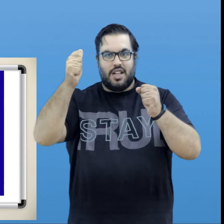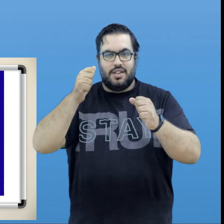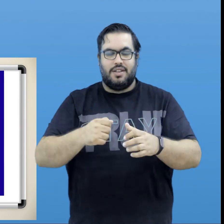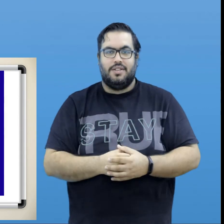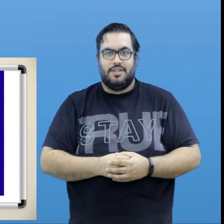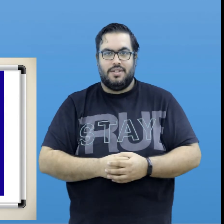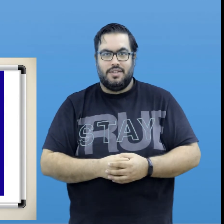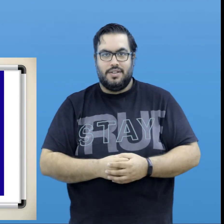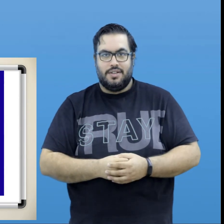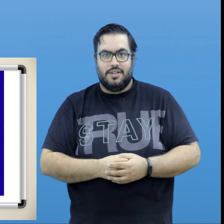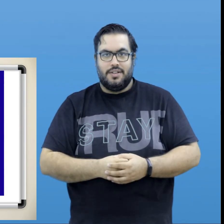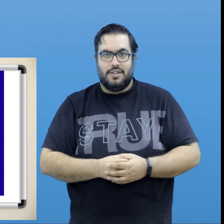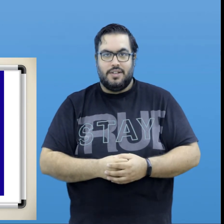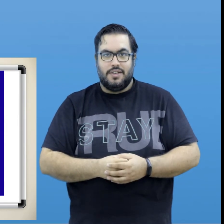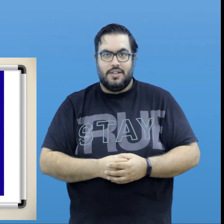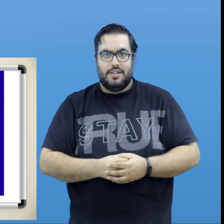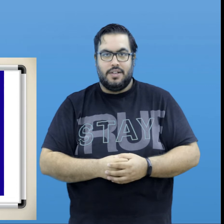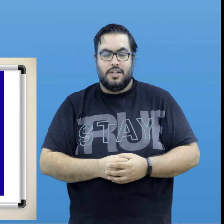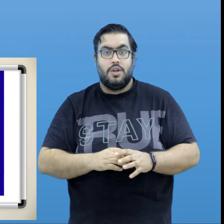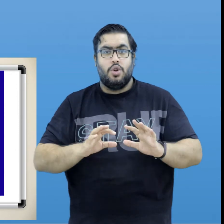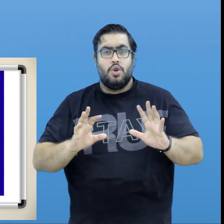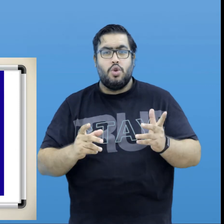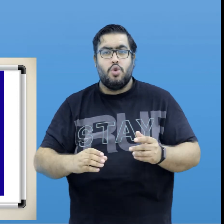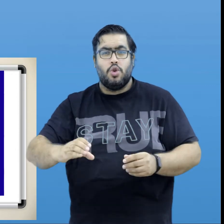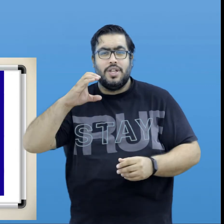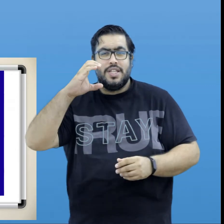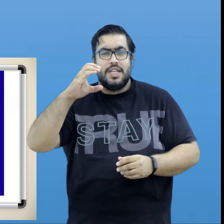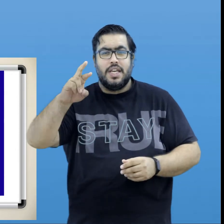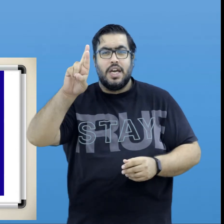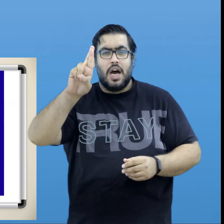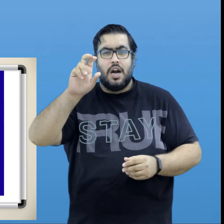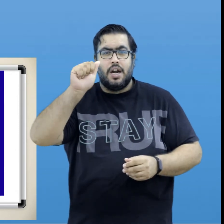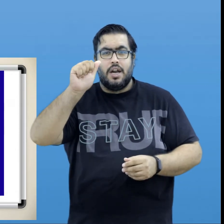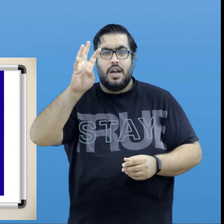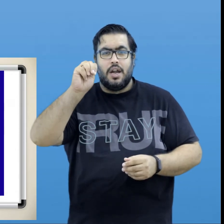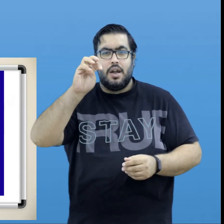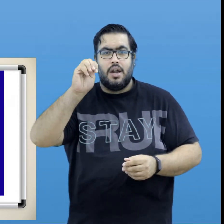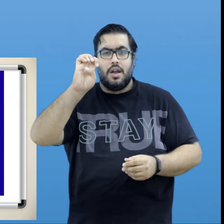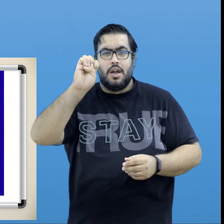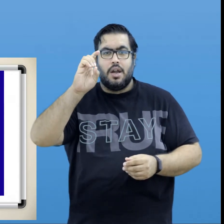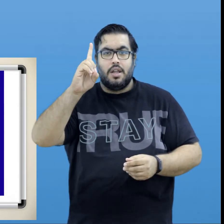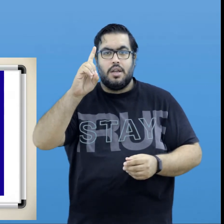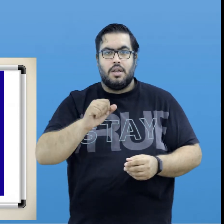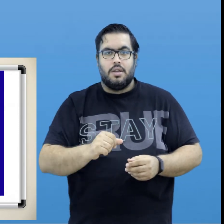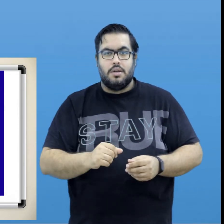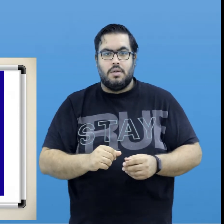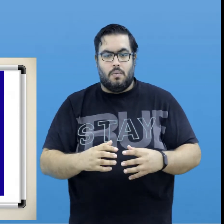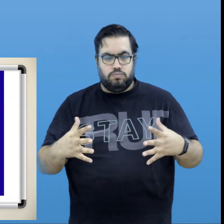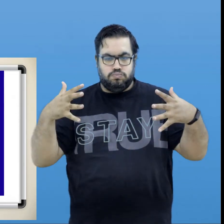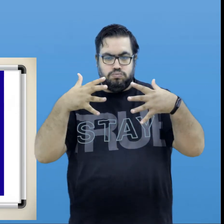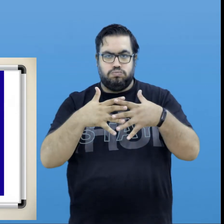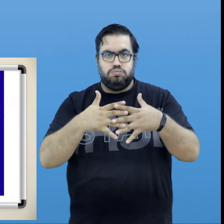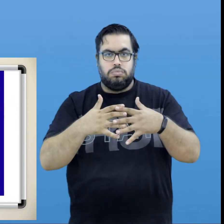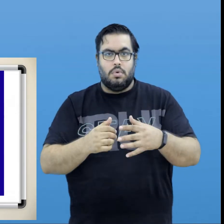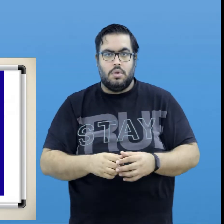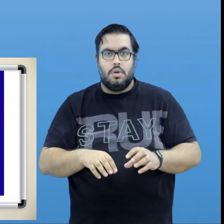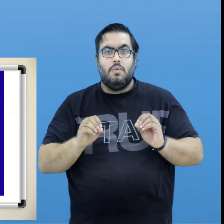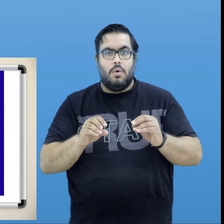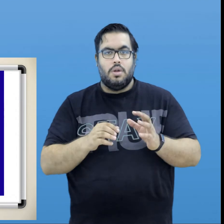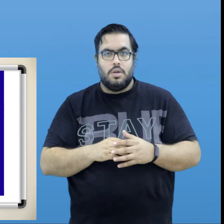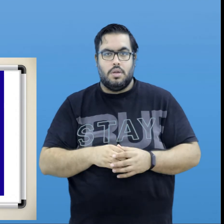eatery is always crammed with people. What does the word crammed mean? It's an adjective and it means full or